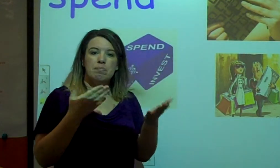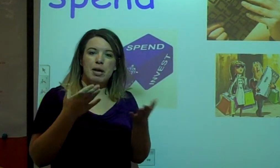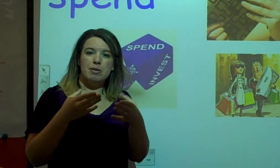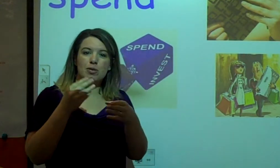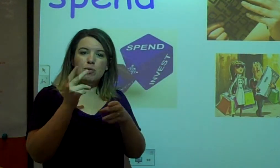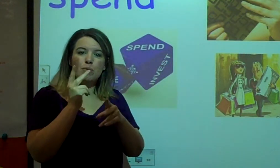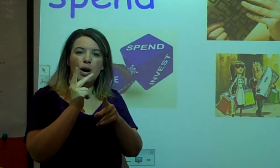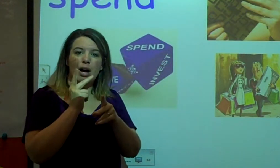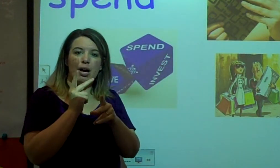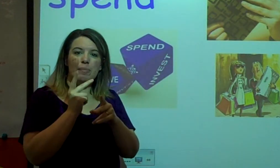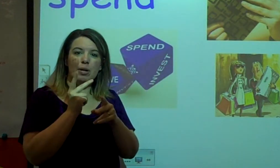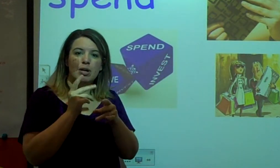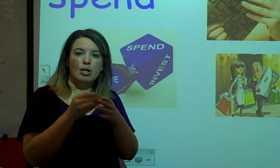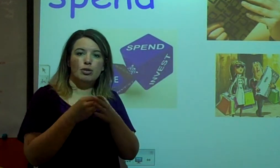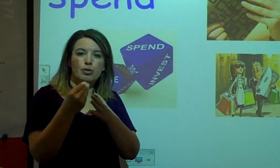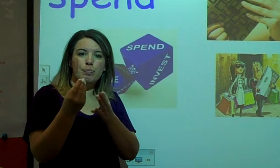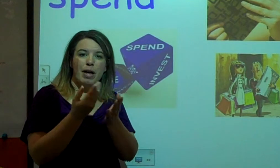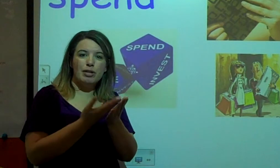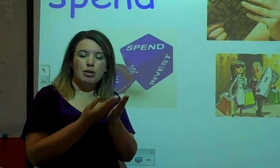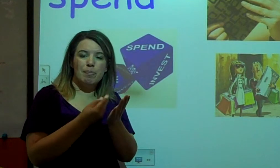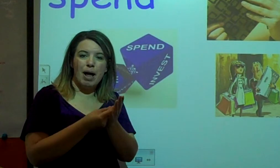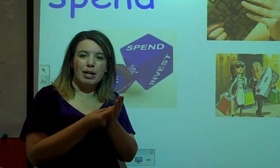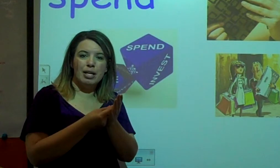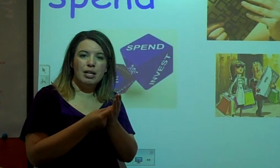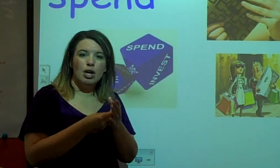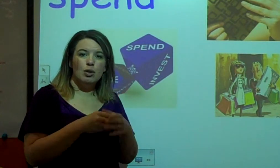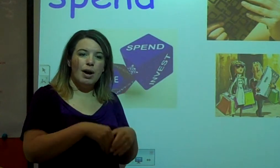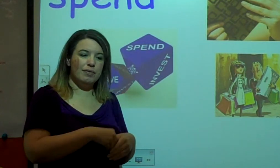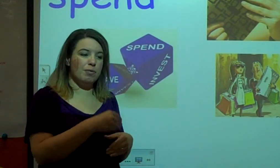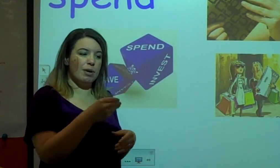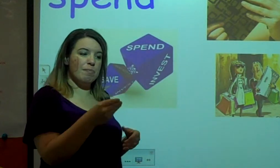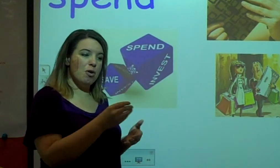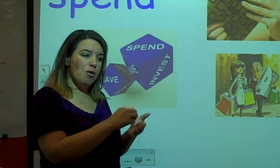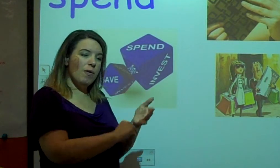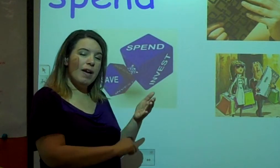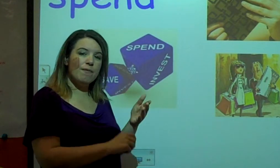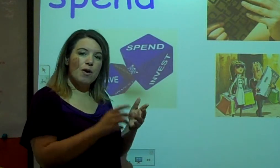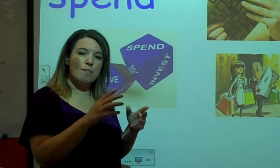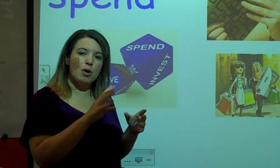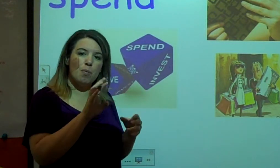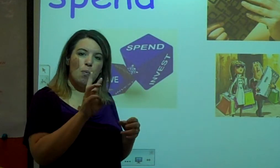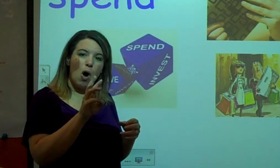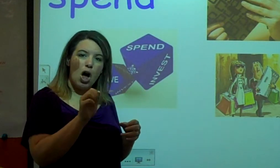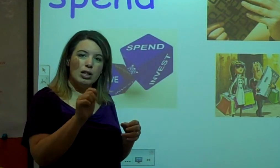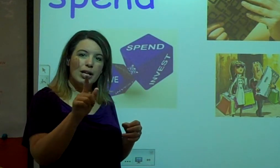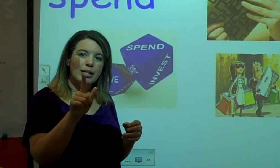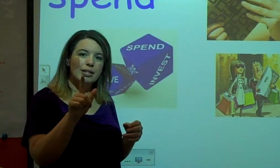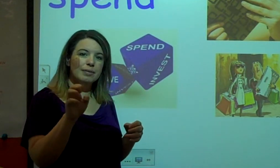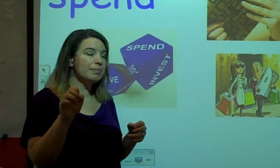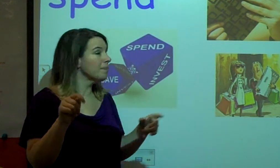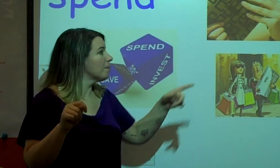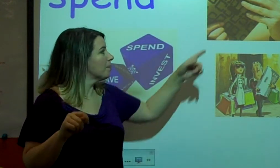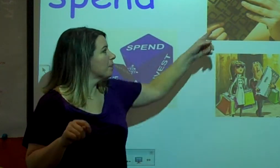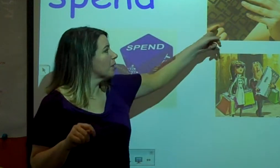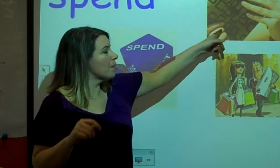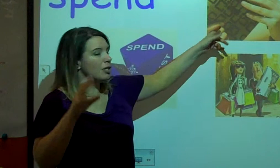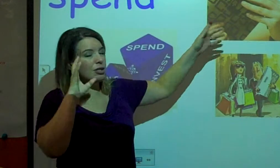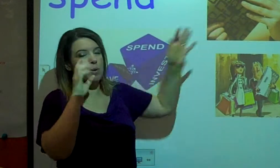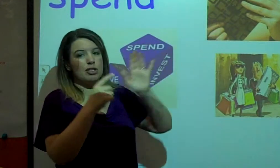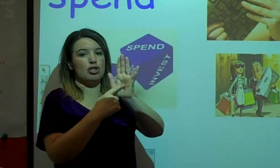Maybe you, to spend your money, you have to remove it from your wallet, which is what's